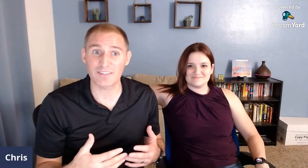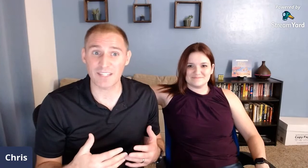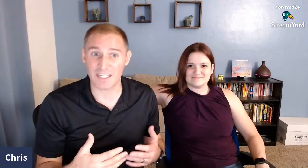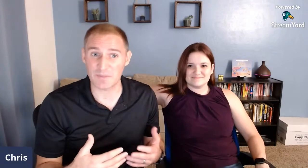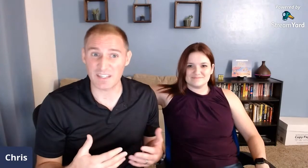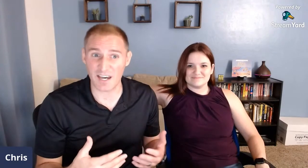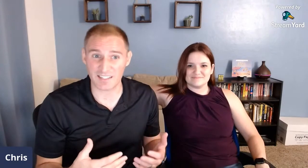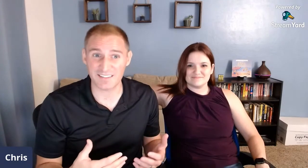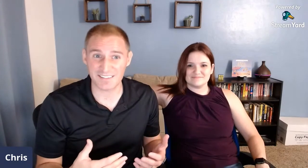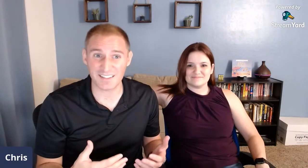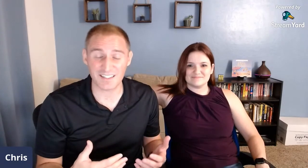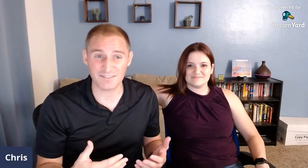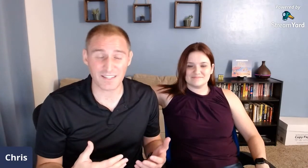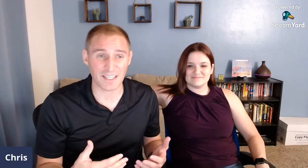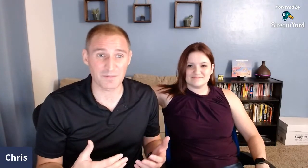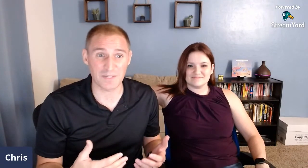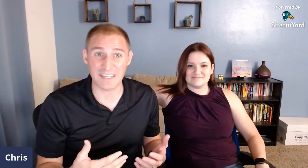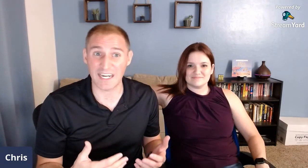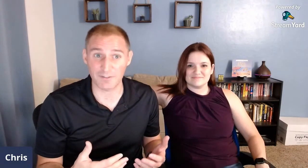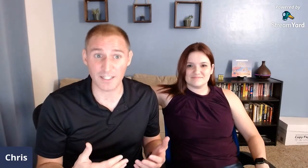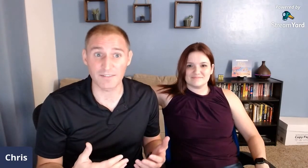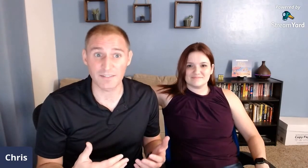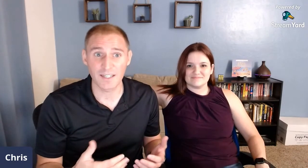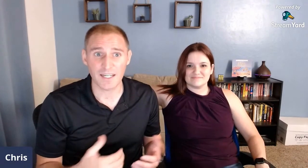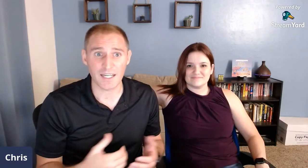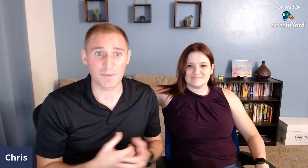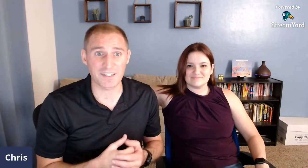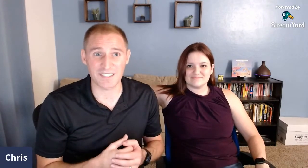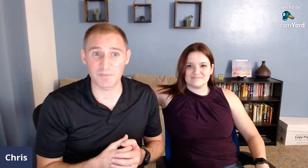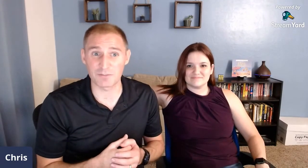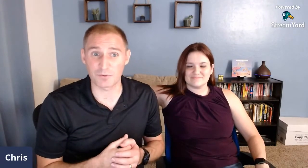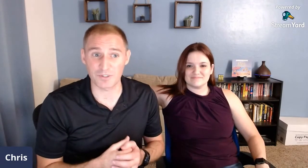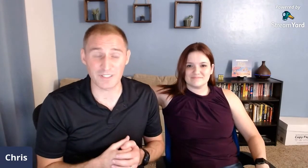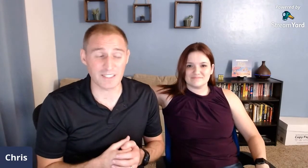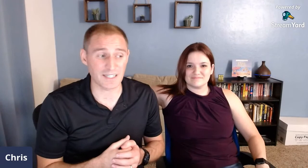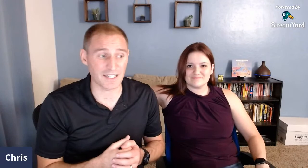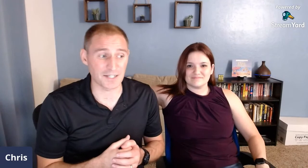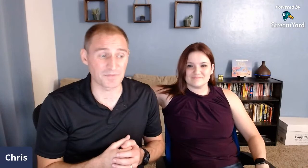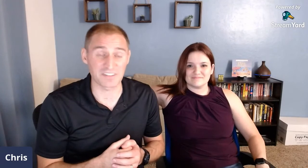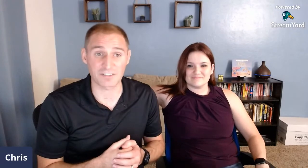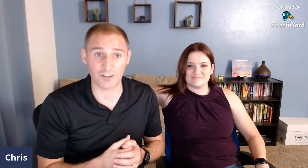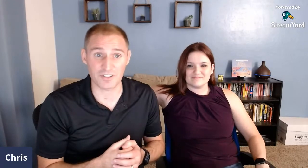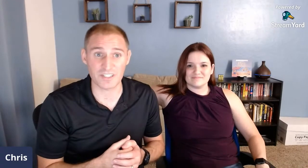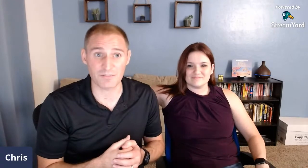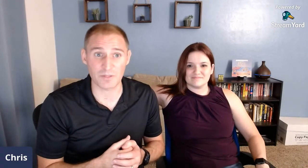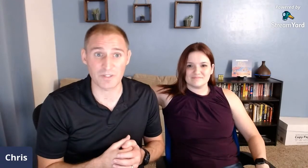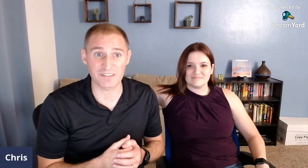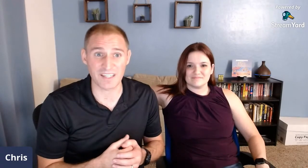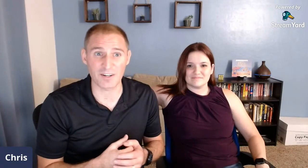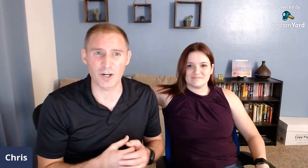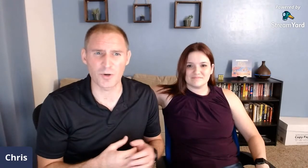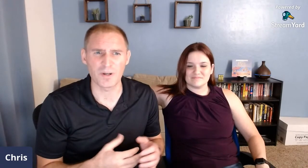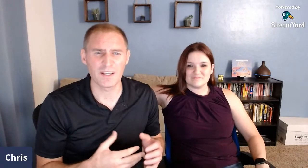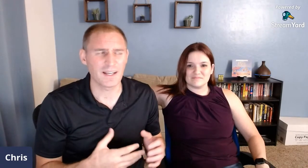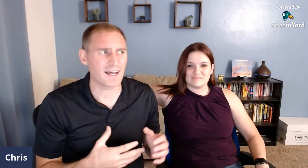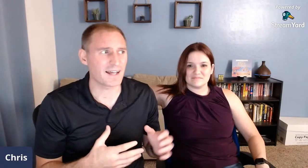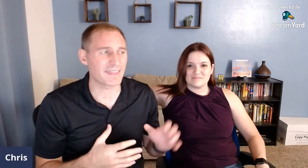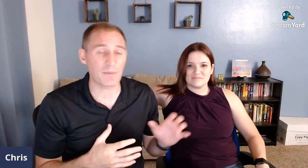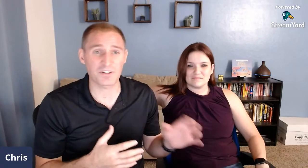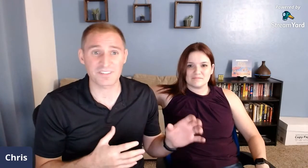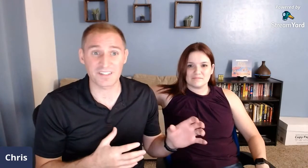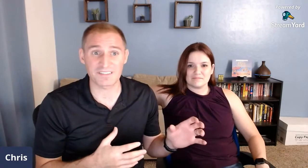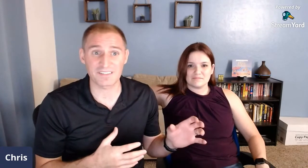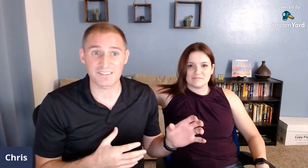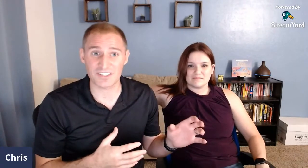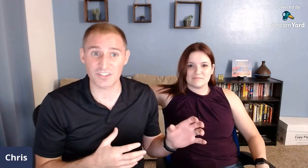that we have to kind of be cognizant of and be careful of, because it can be really discouraging when we say, oh,